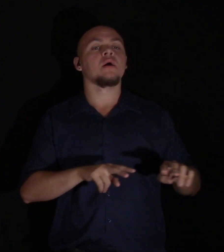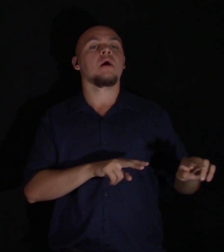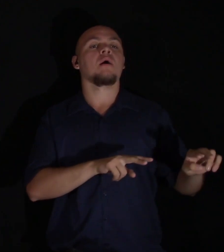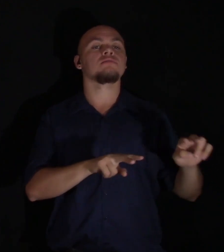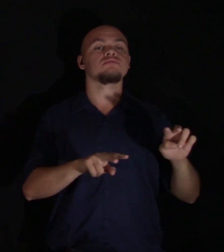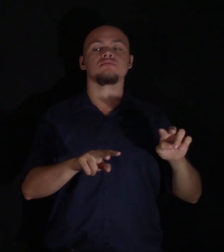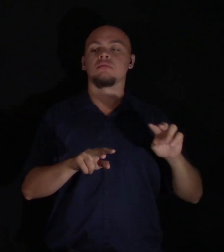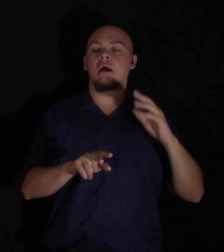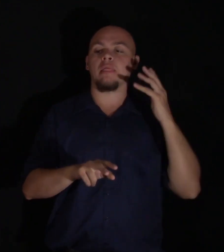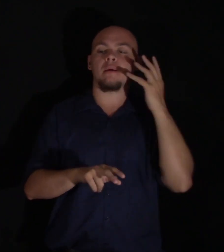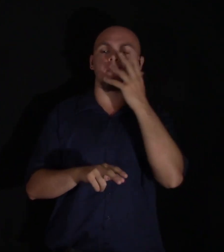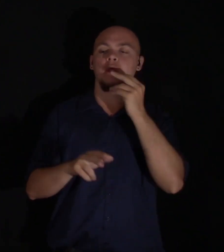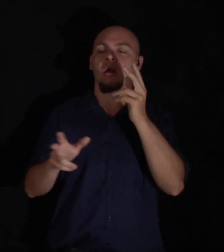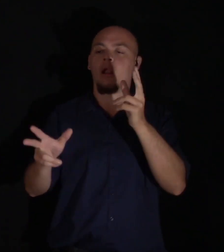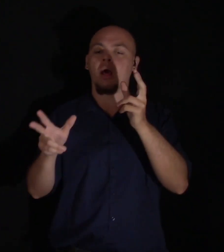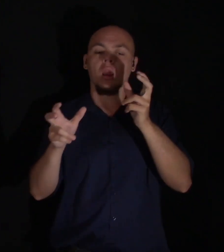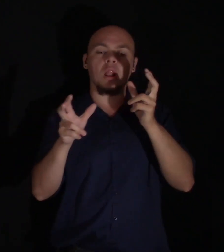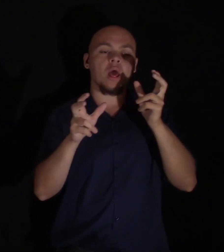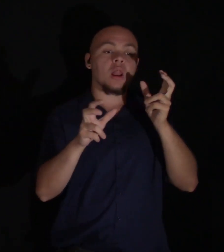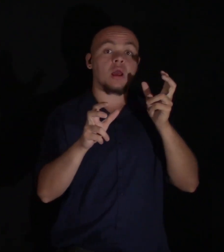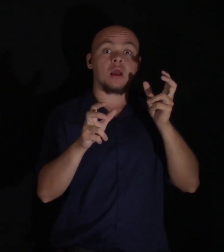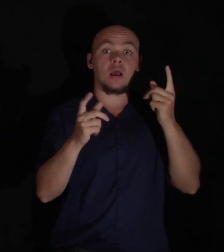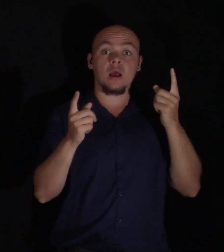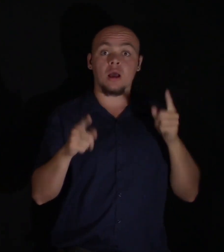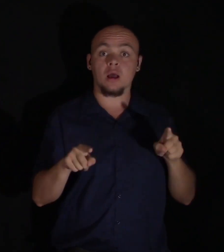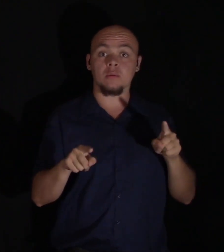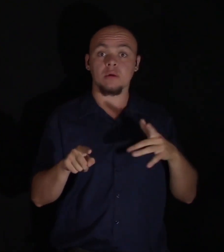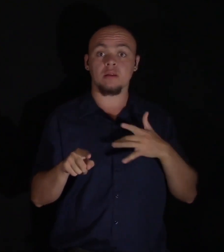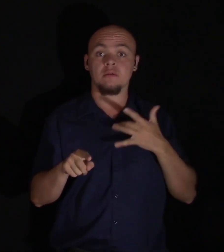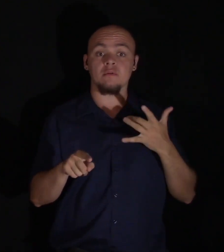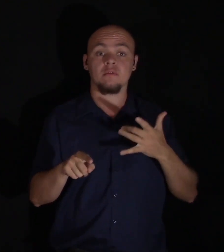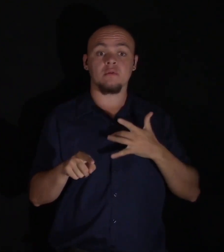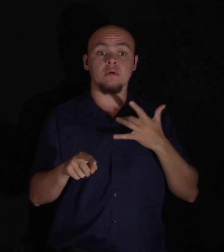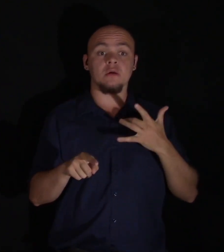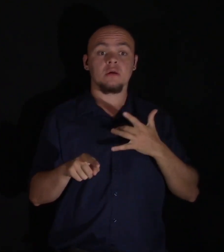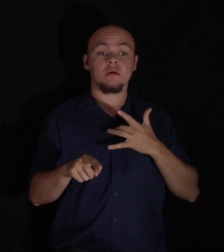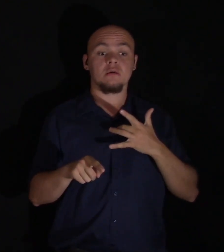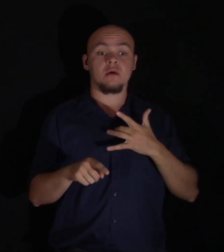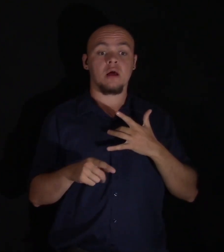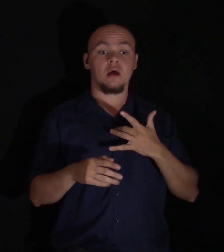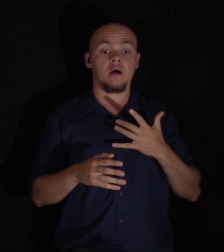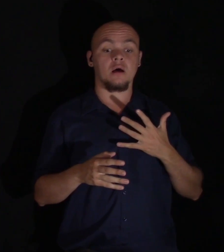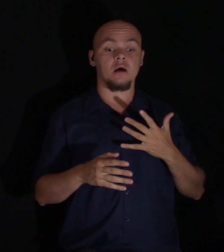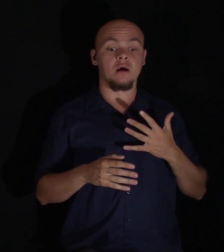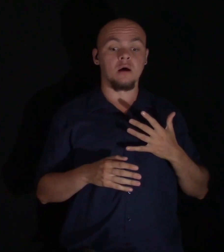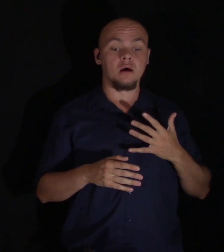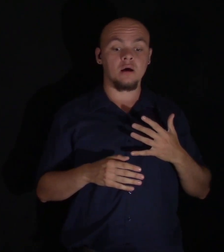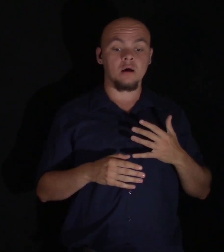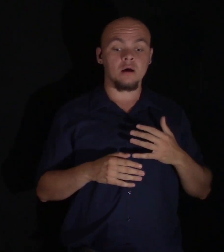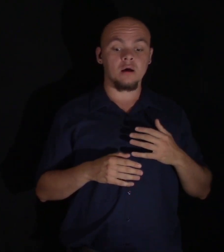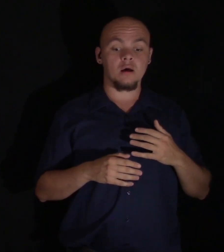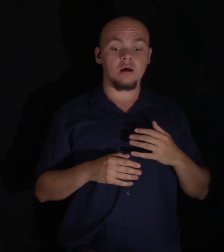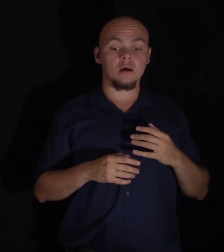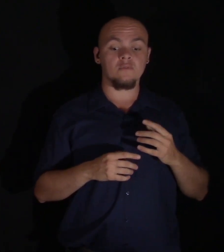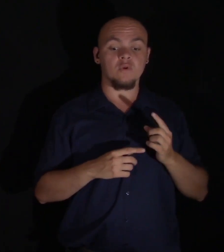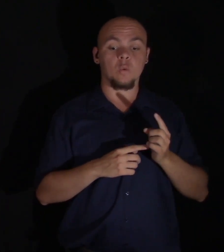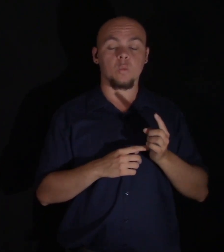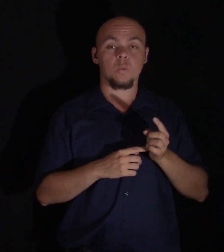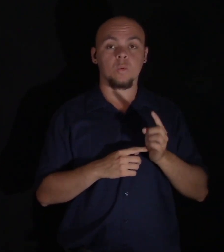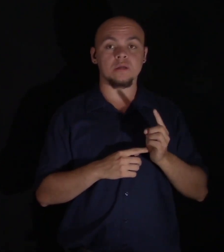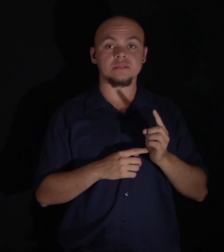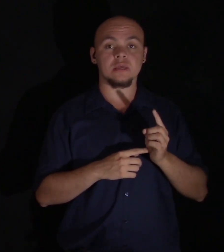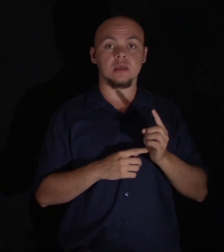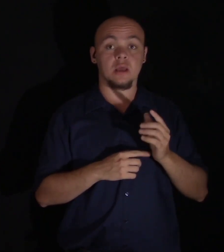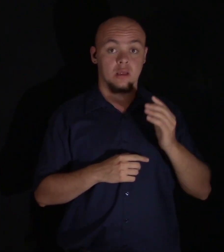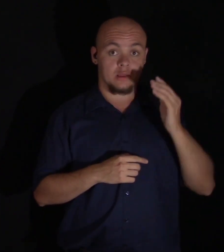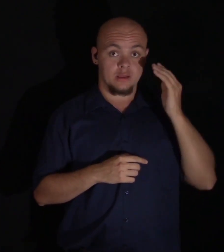taking in the beauty, when unexpectedly I felt this welcoming, deep sensation. For a second, I was